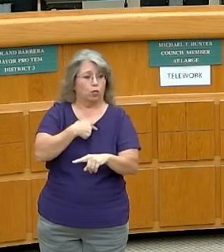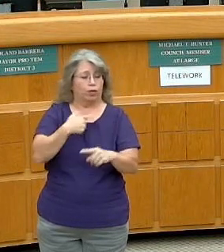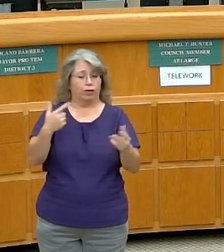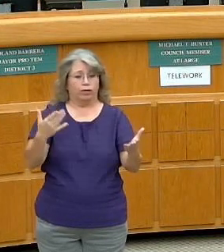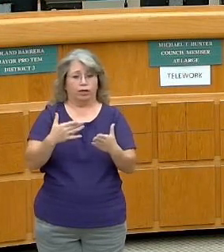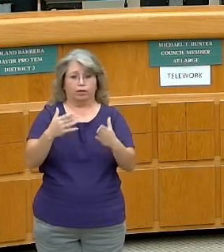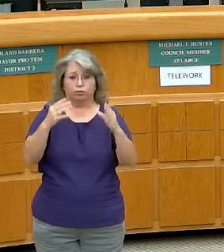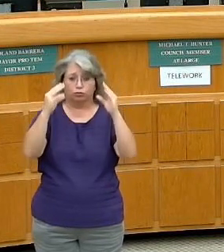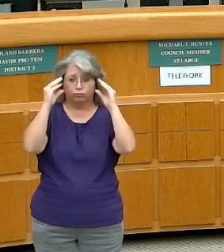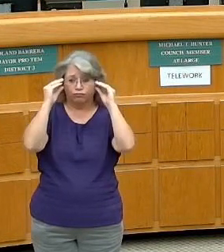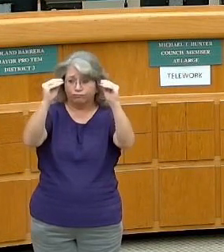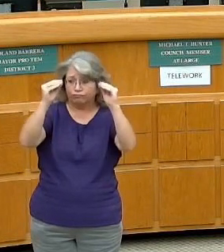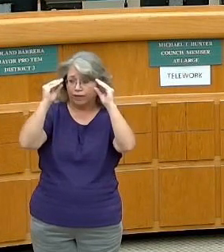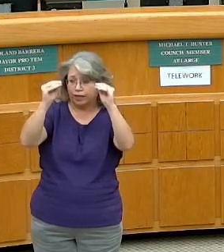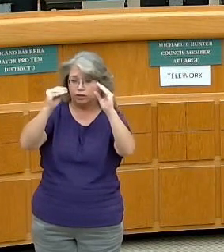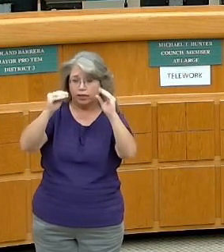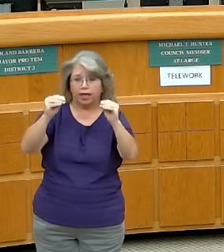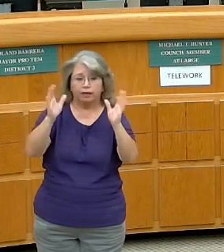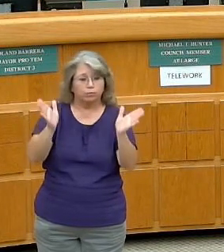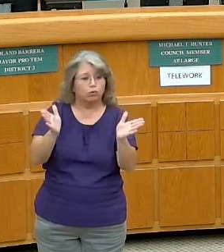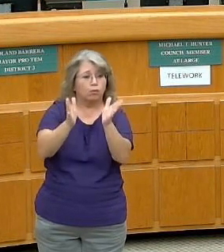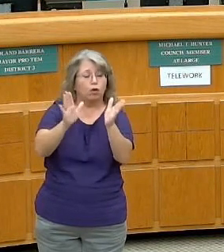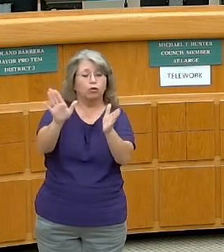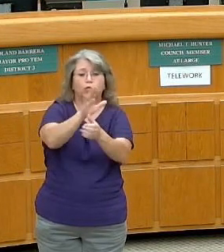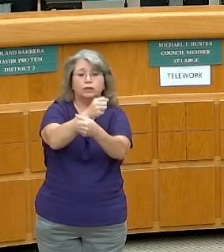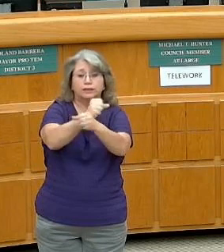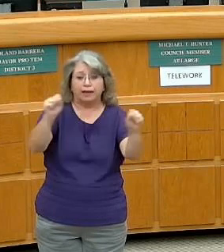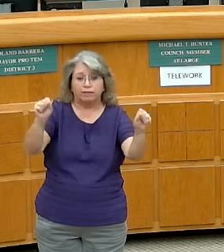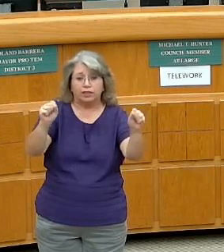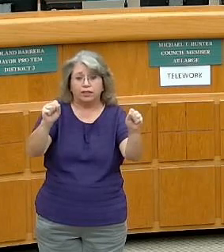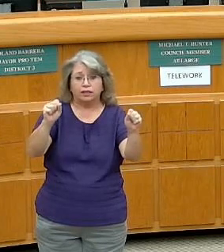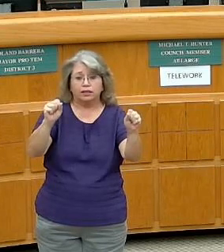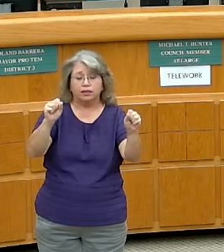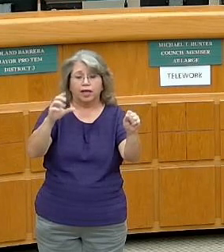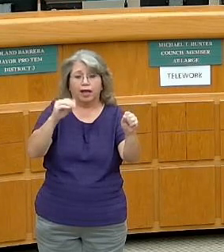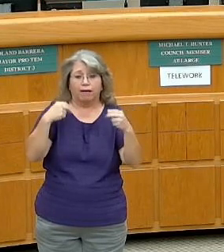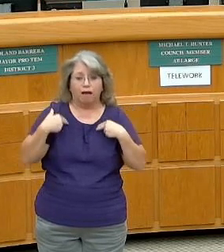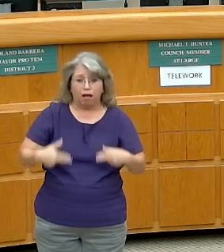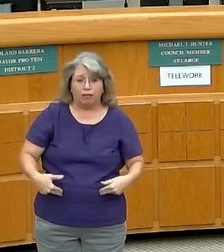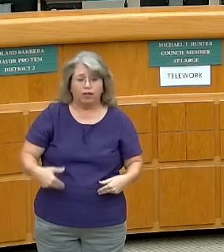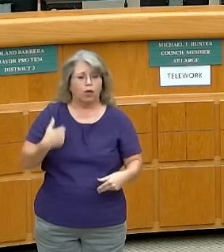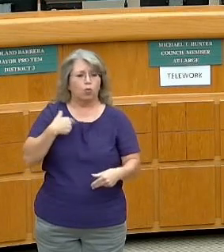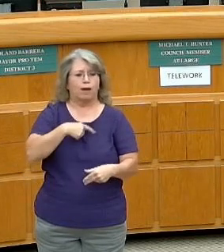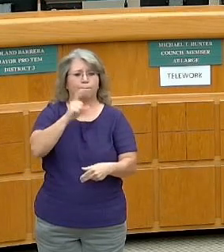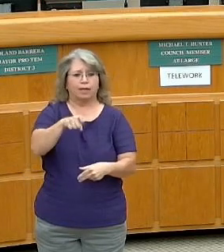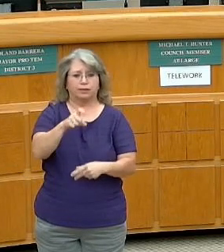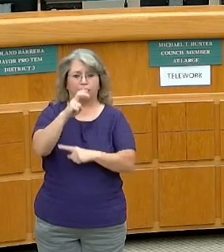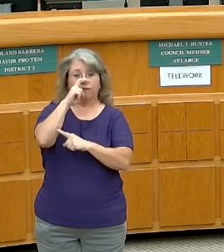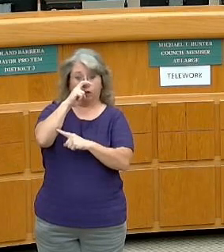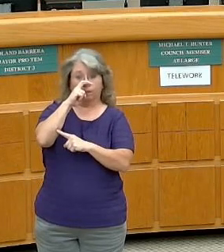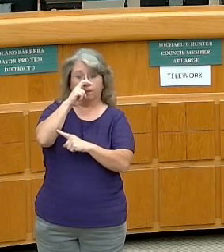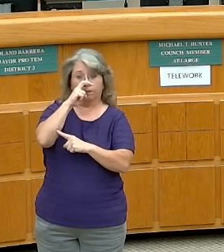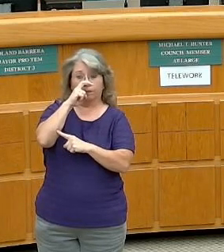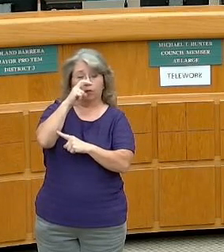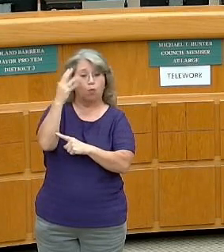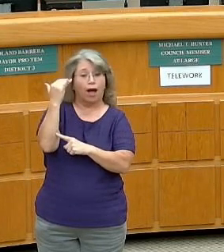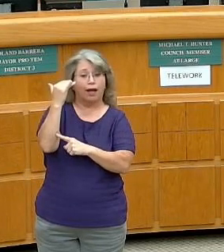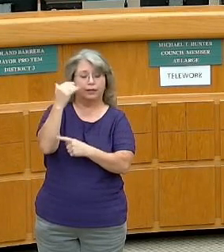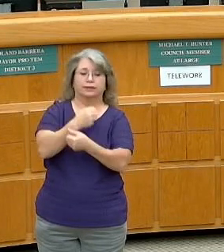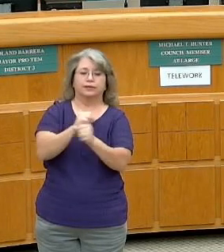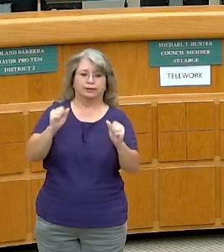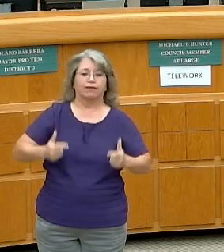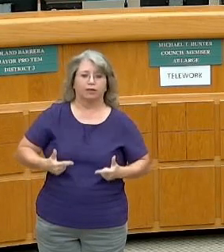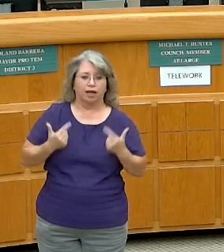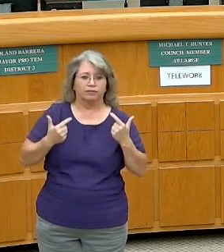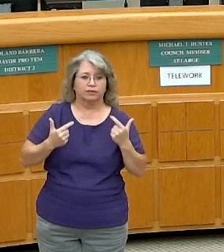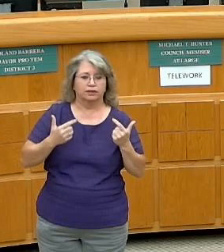and to promote public health and safety, we must be firm. And we must be firm so that we can save lives. Thank you again,